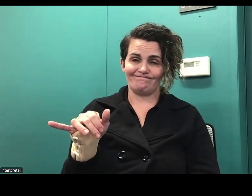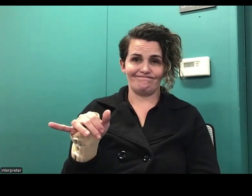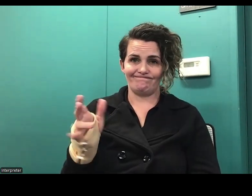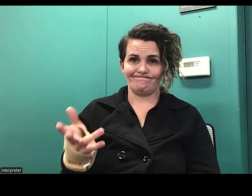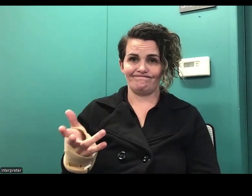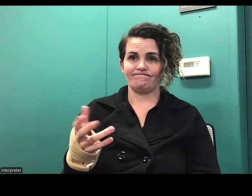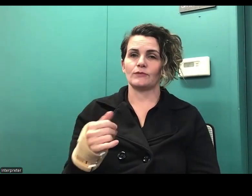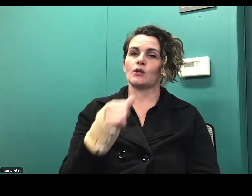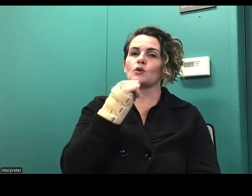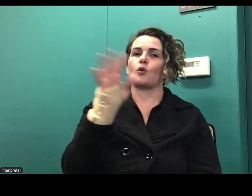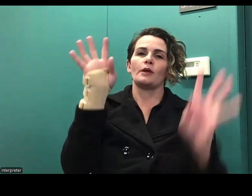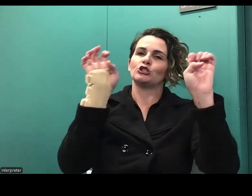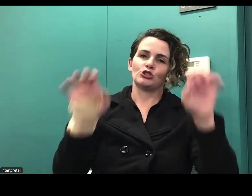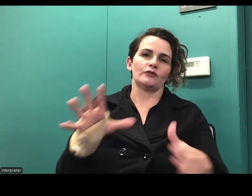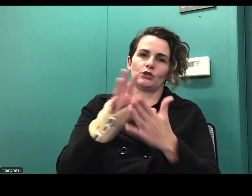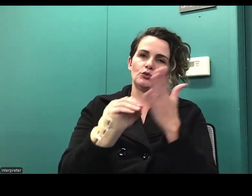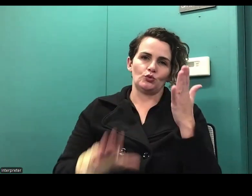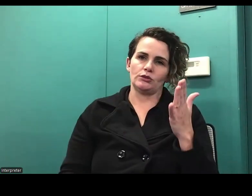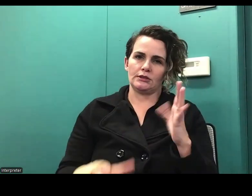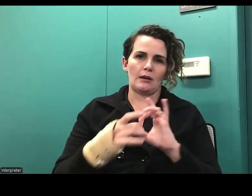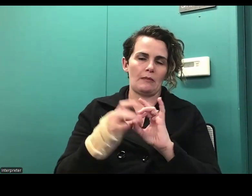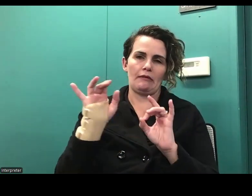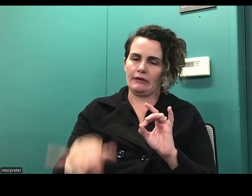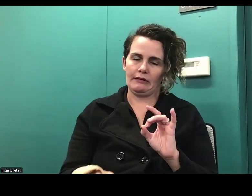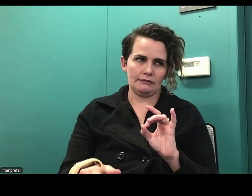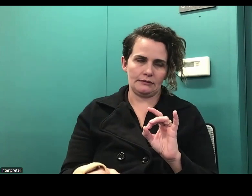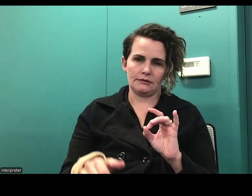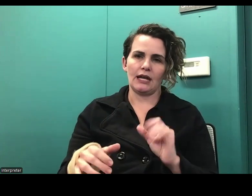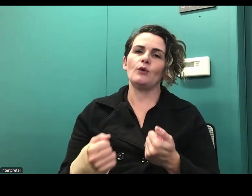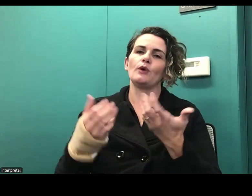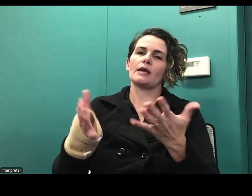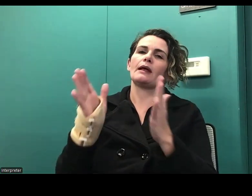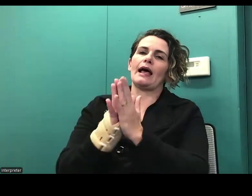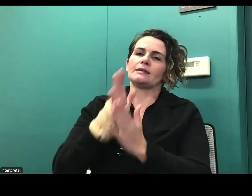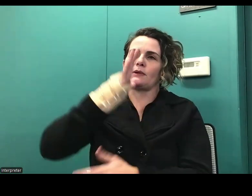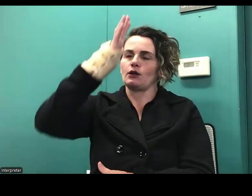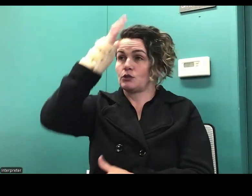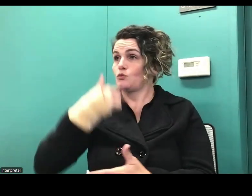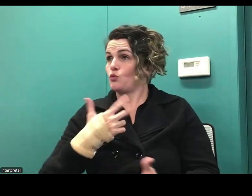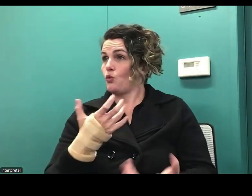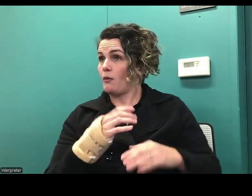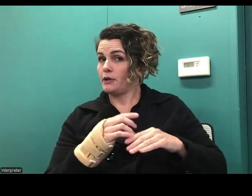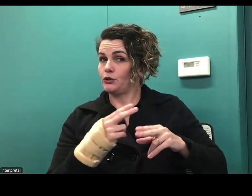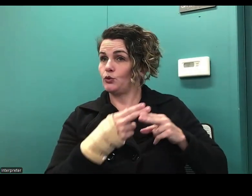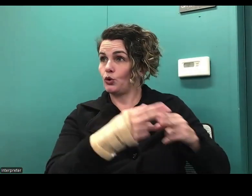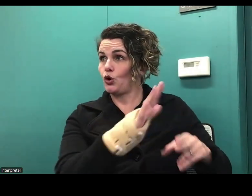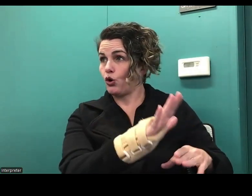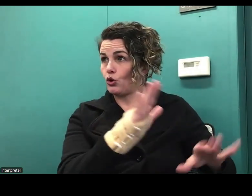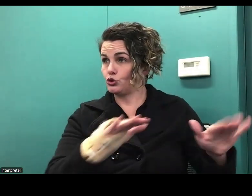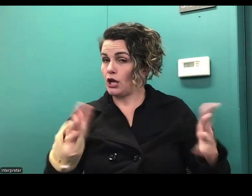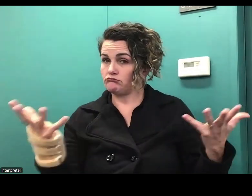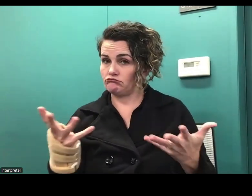So don't be surveying the students about that, though. I would recommend asking parents, what do you want me to call your child? That would be my best